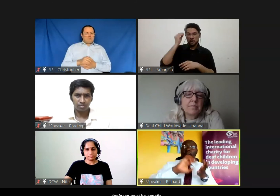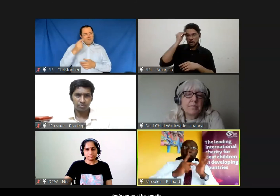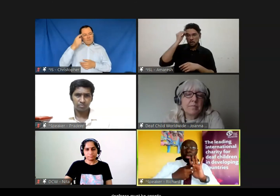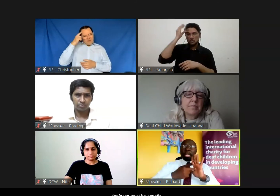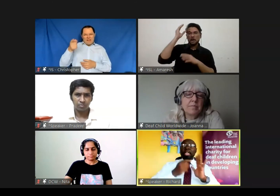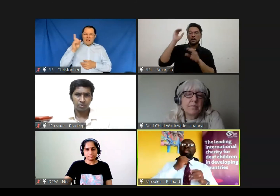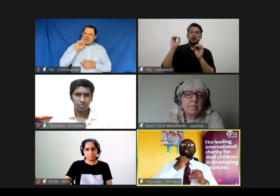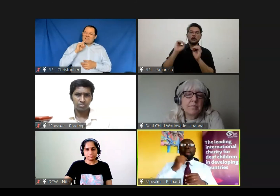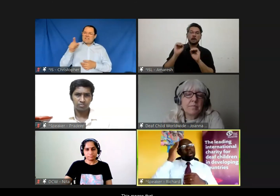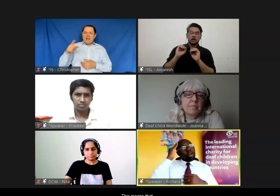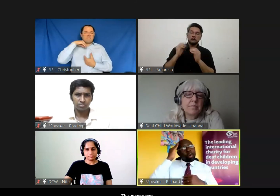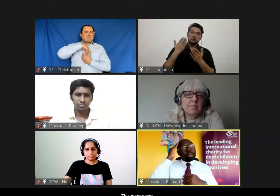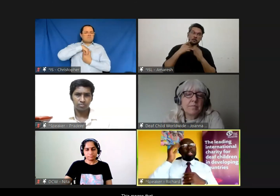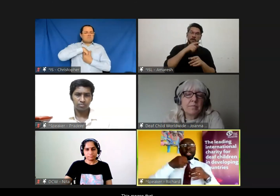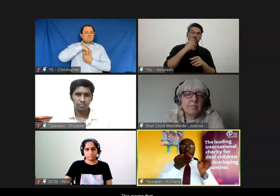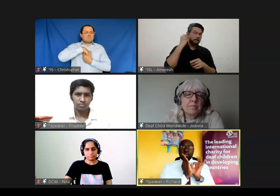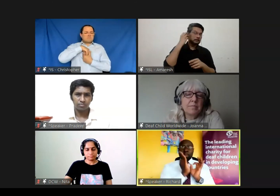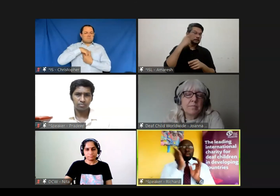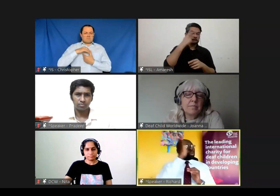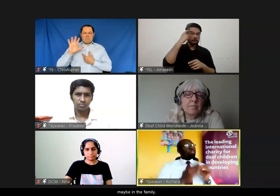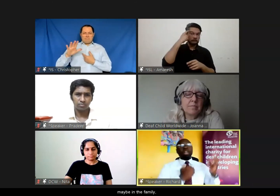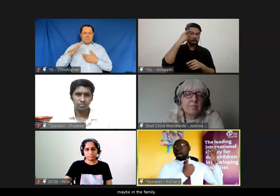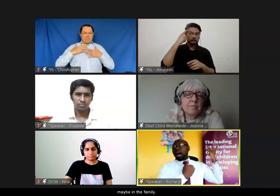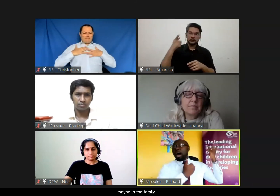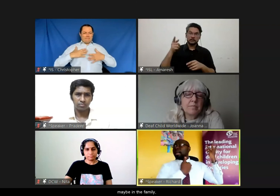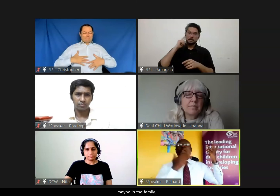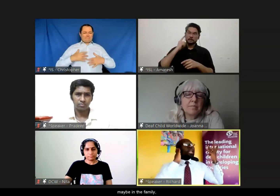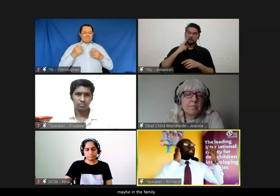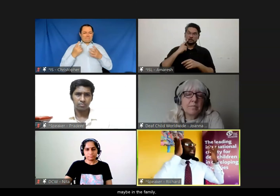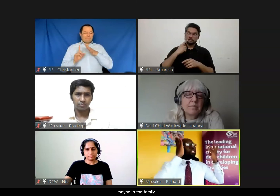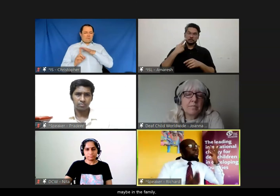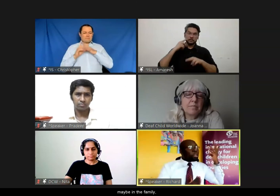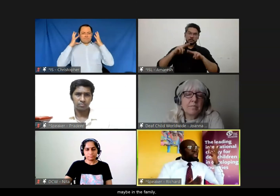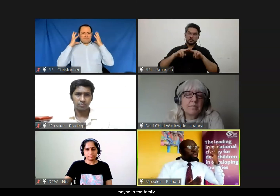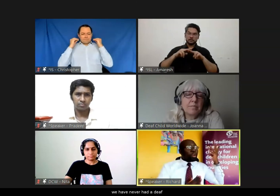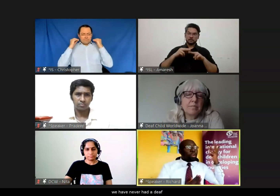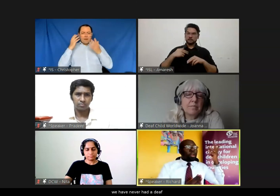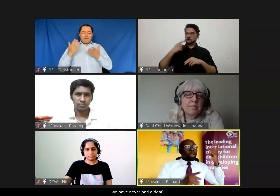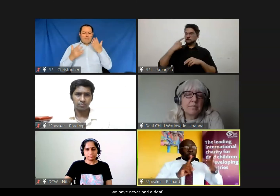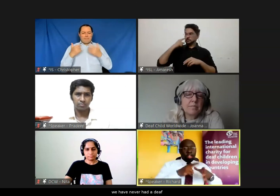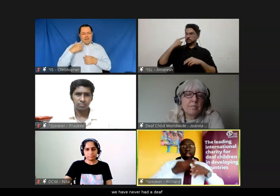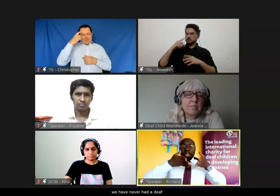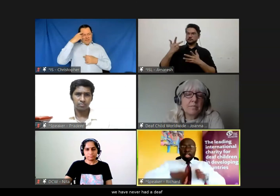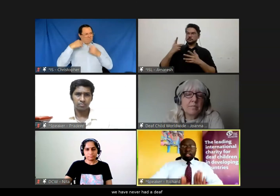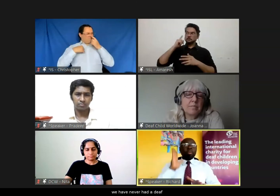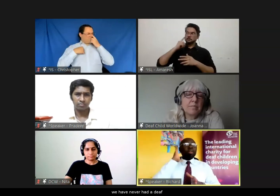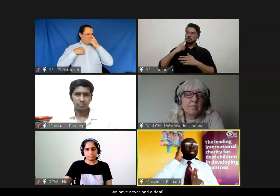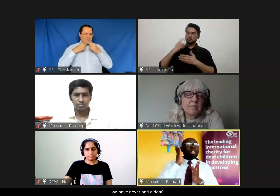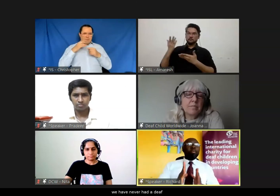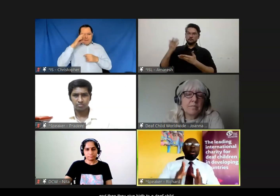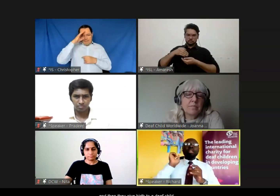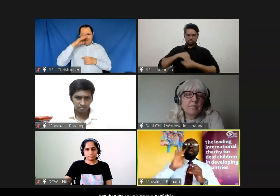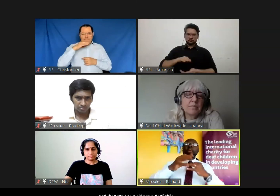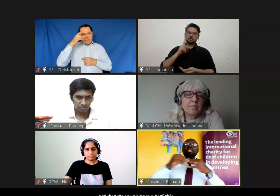deafness must be genetic. This means that maybe in the family, the father thinks that in my family, we've never had a deaf person in my family. And